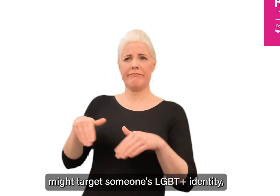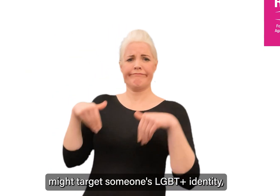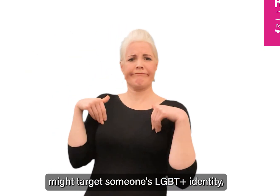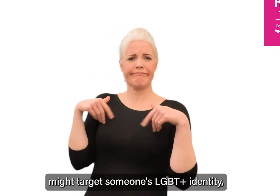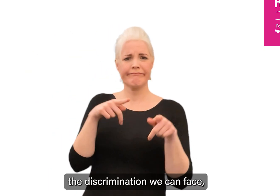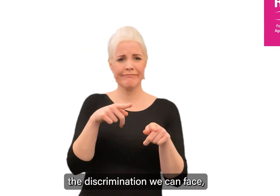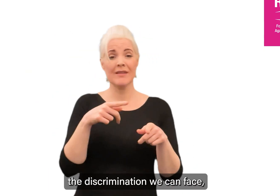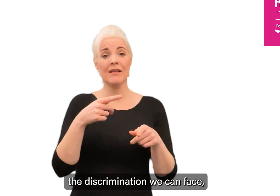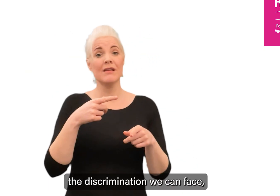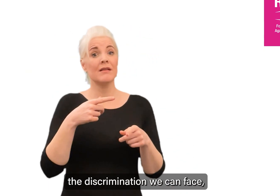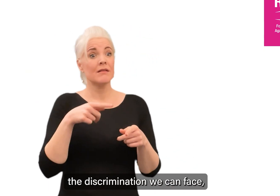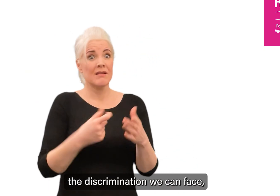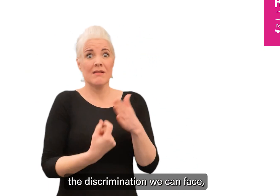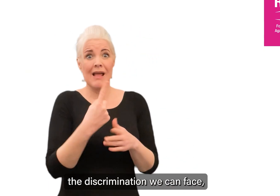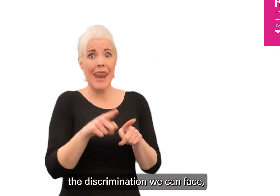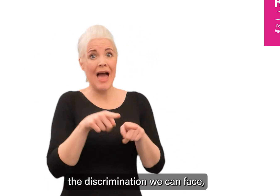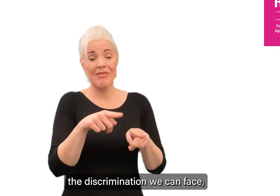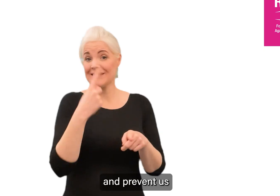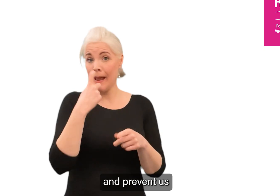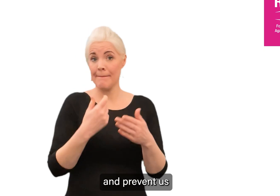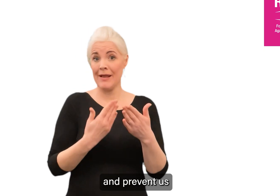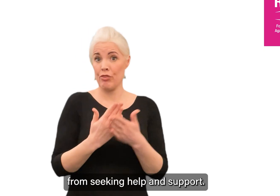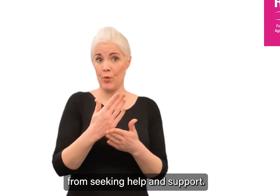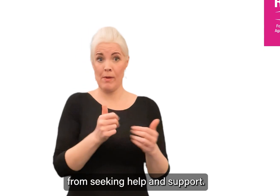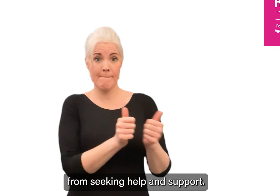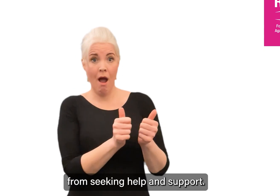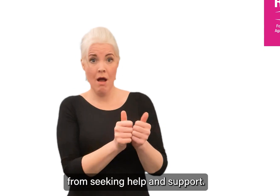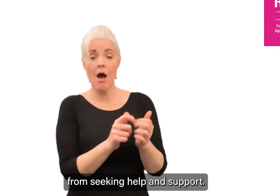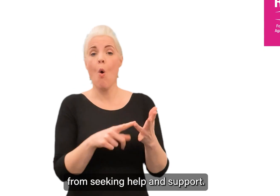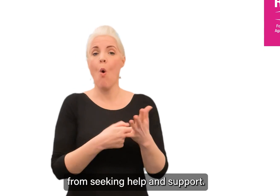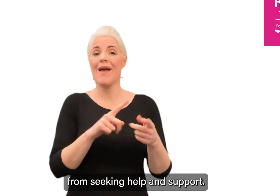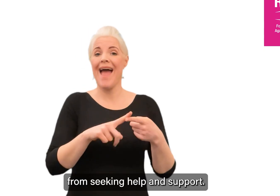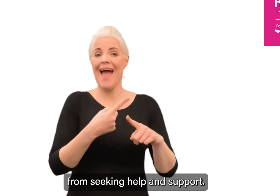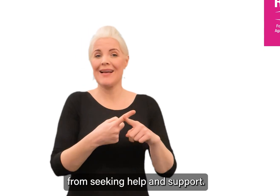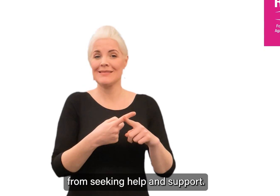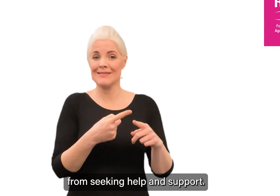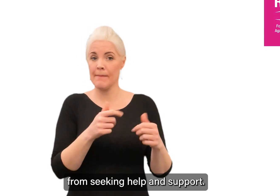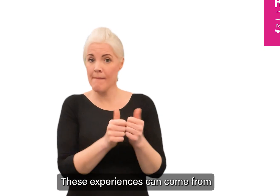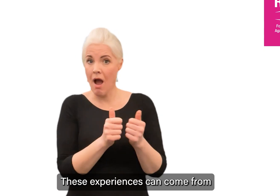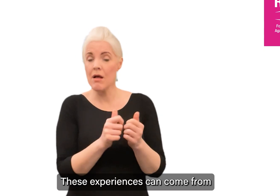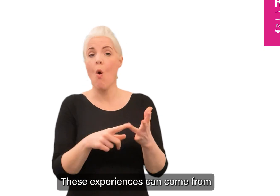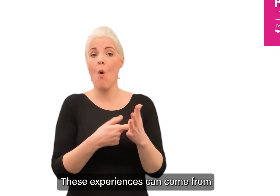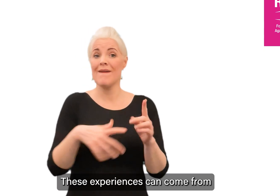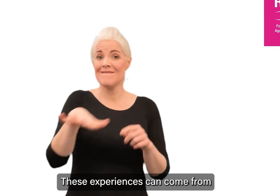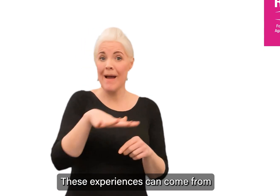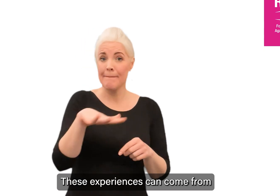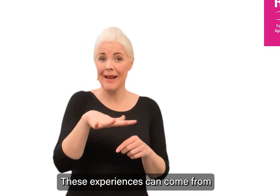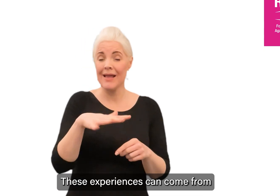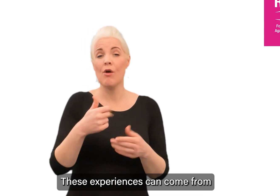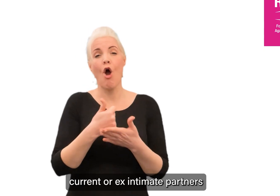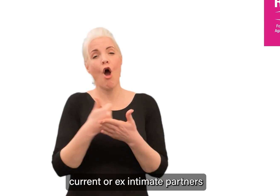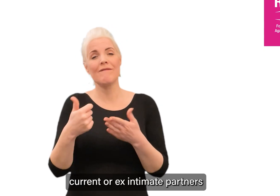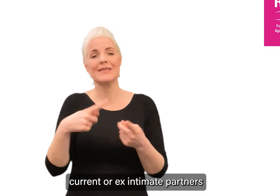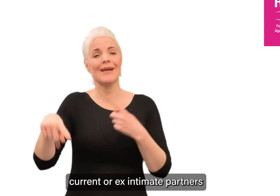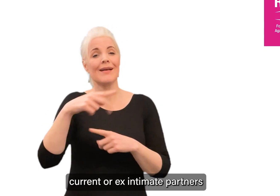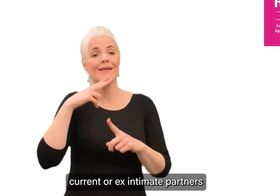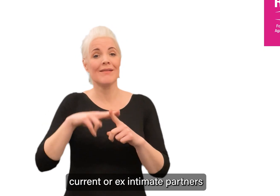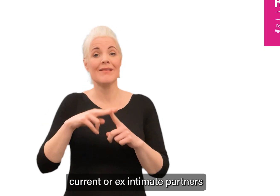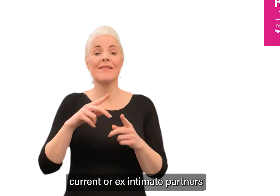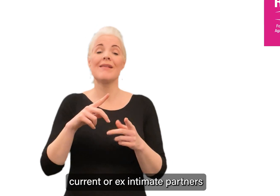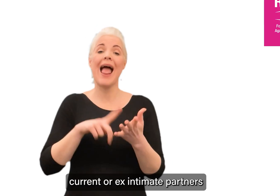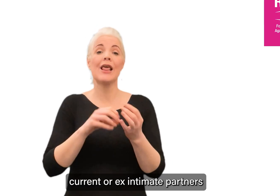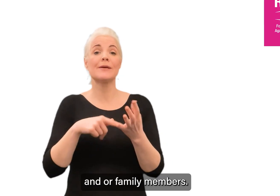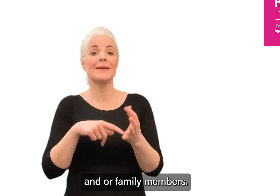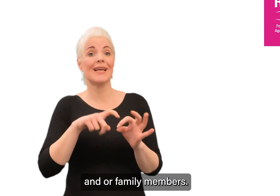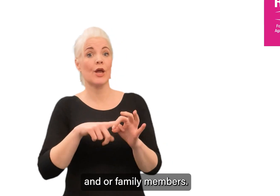plus identity, the discrimination we can face, and prevent us from seeking help and support. These experiences can come from current or